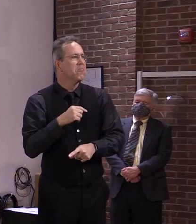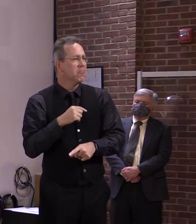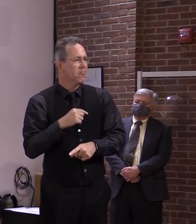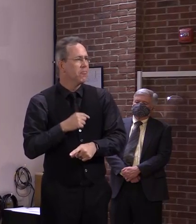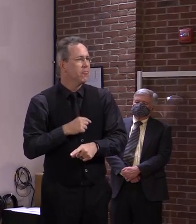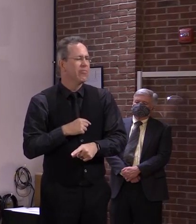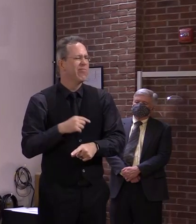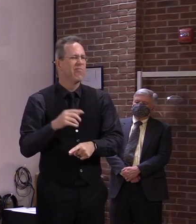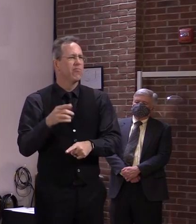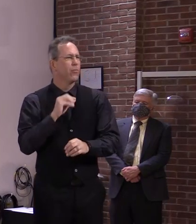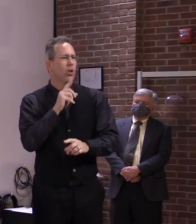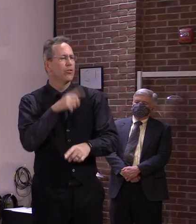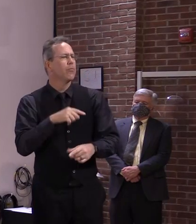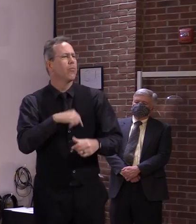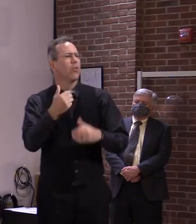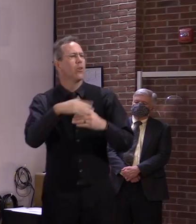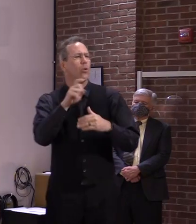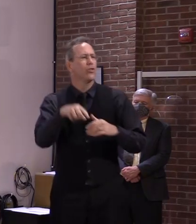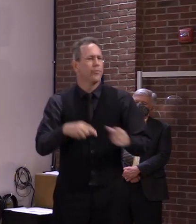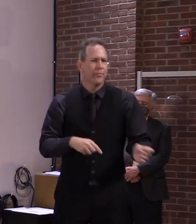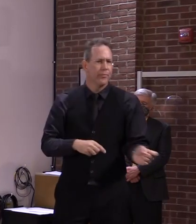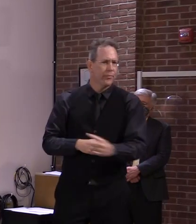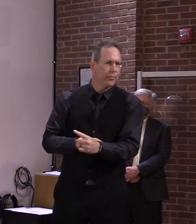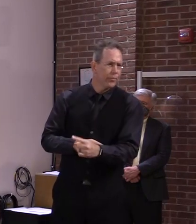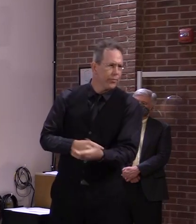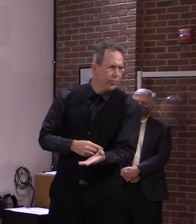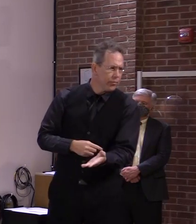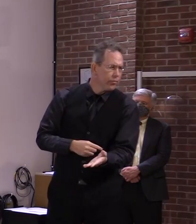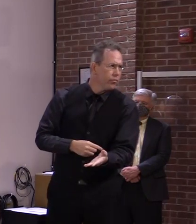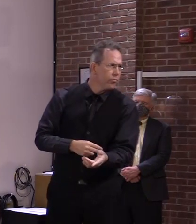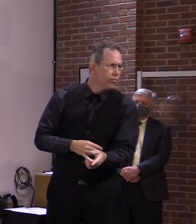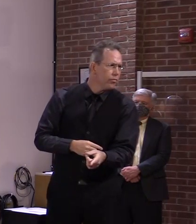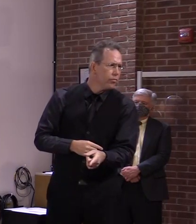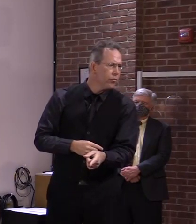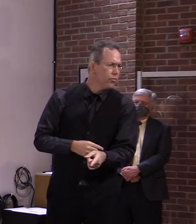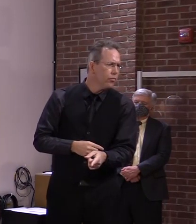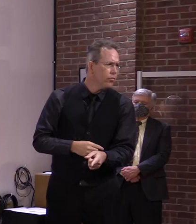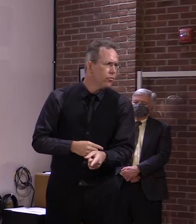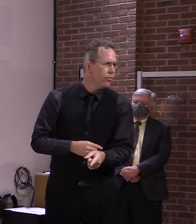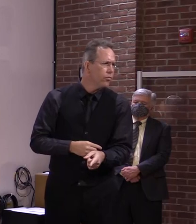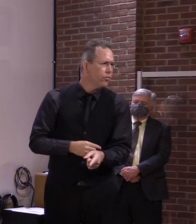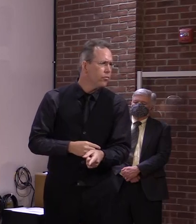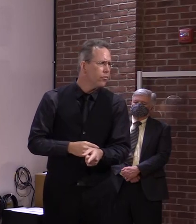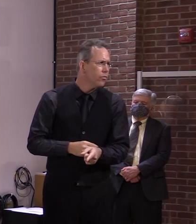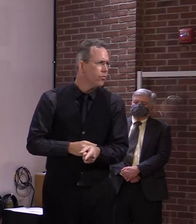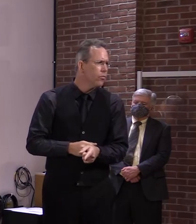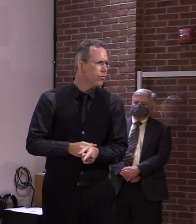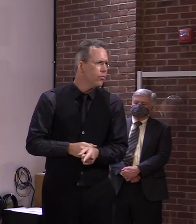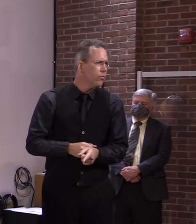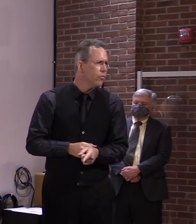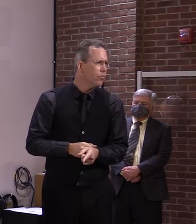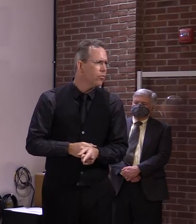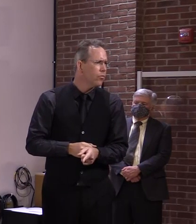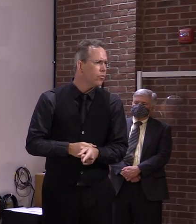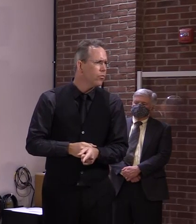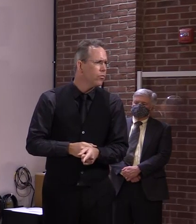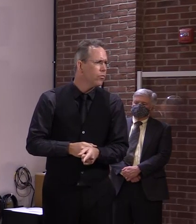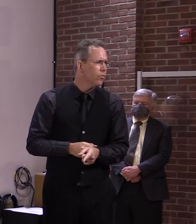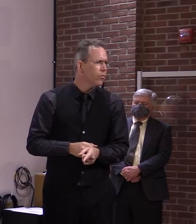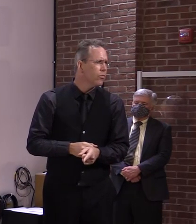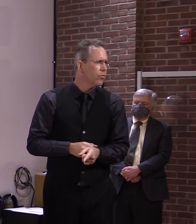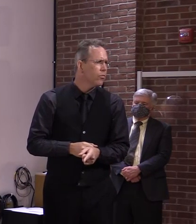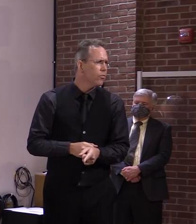I was wondering, would you favor, this is a lot of money coming from the federal government, would you favor transitioning to